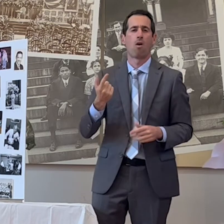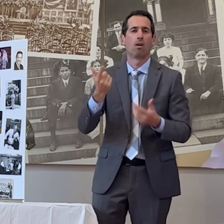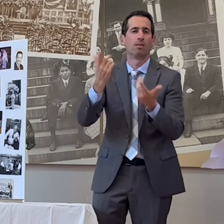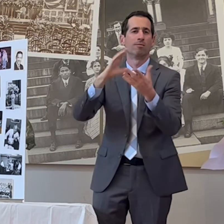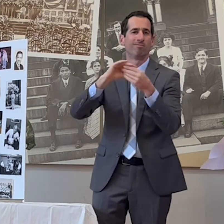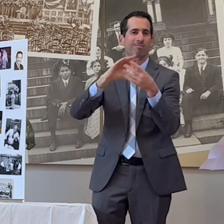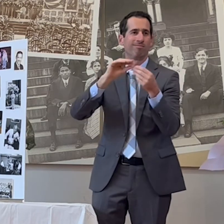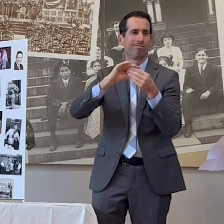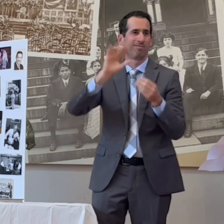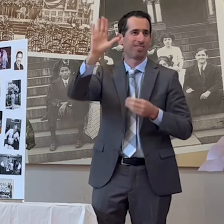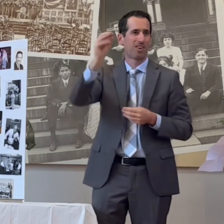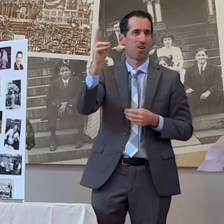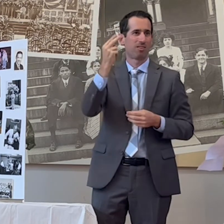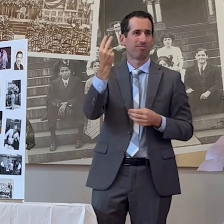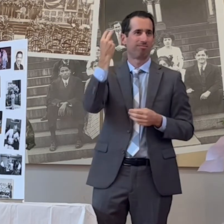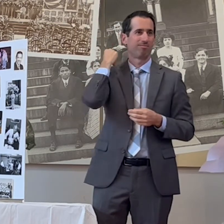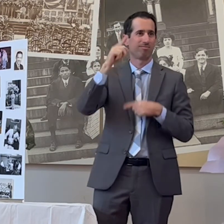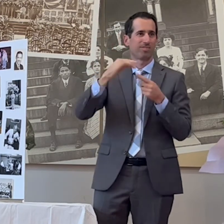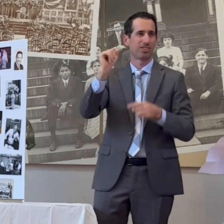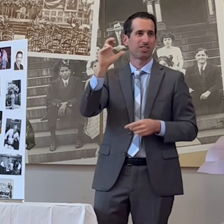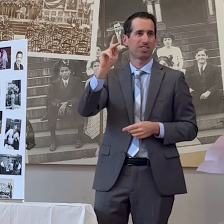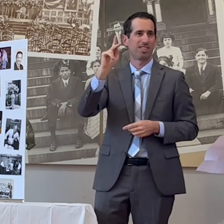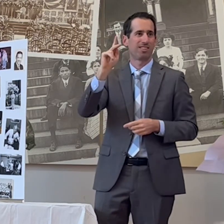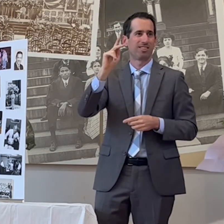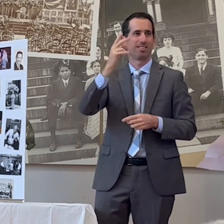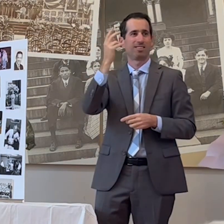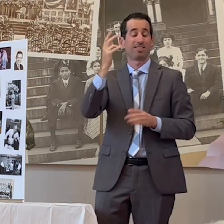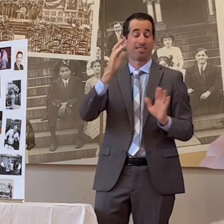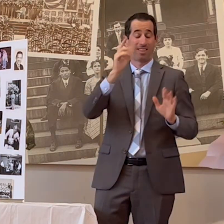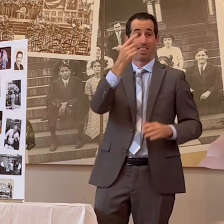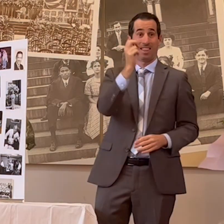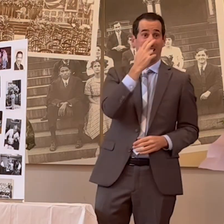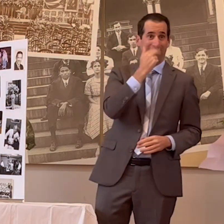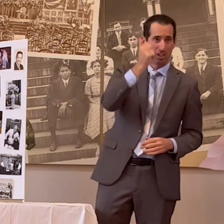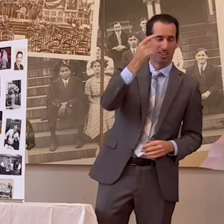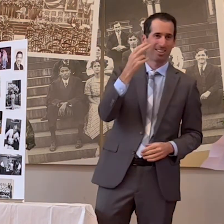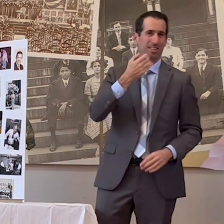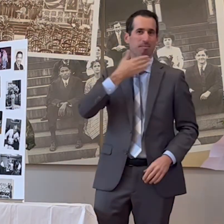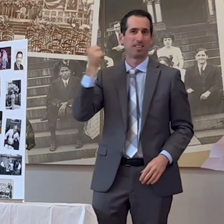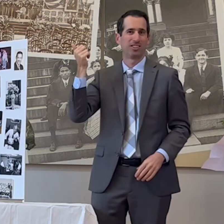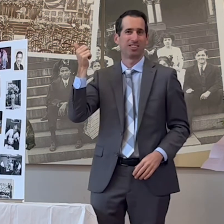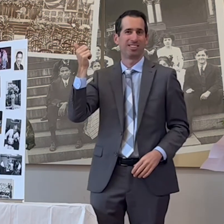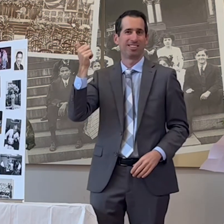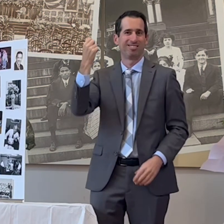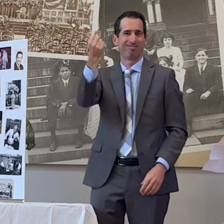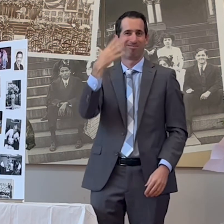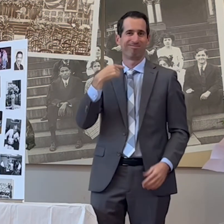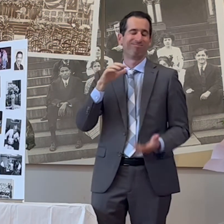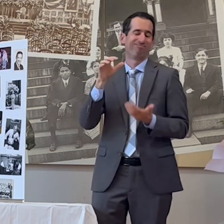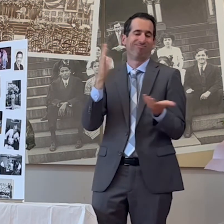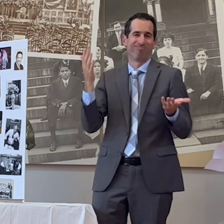The responses are always wonderful memories about Jack. The funnier the better, of course.